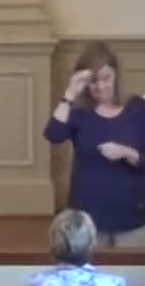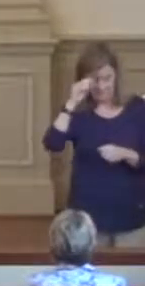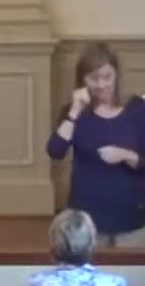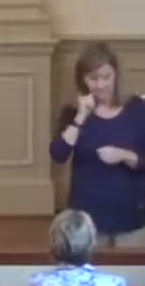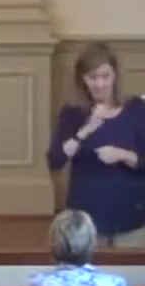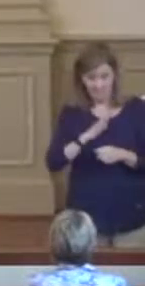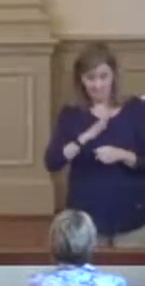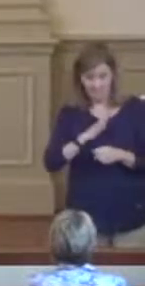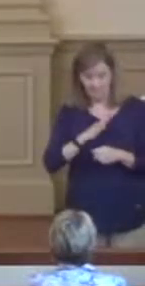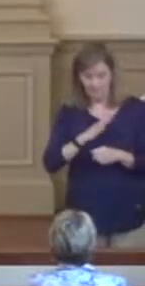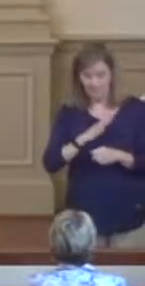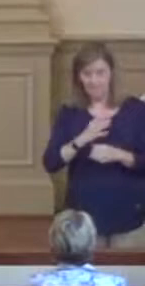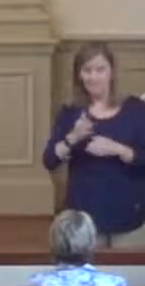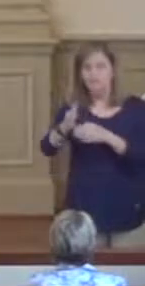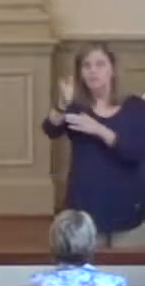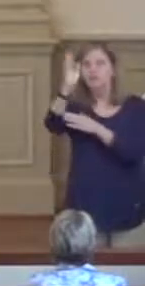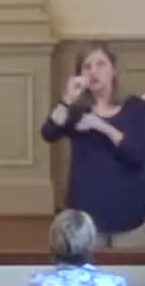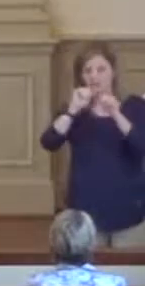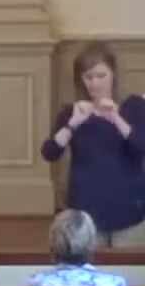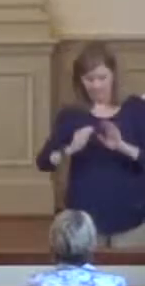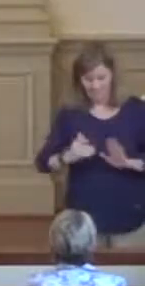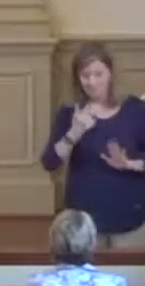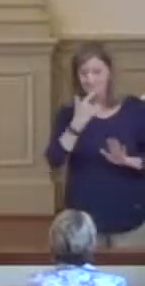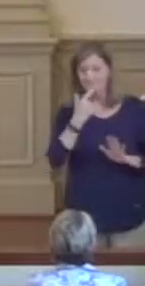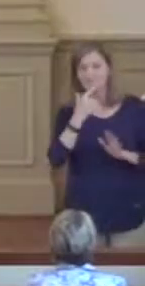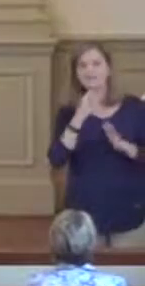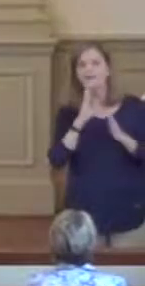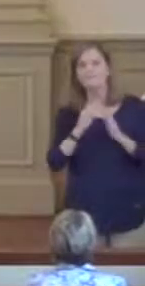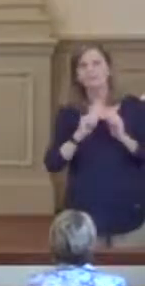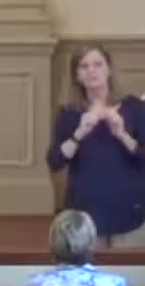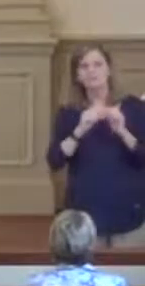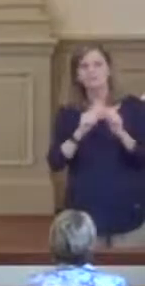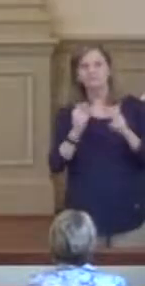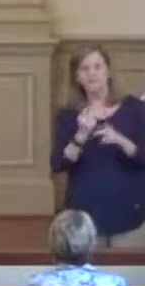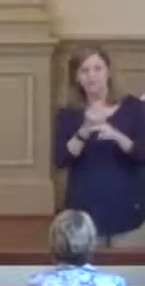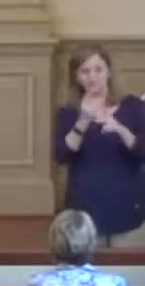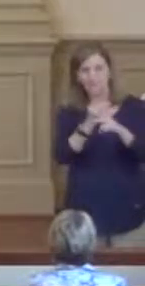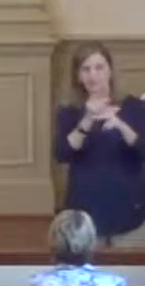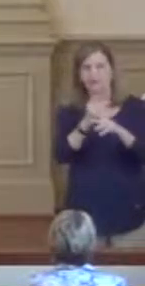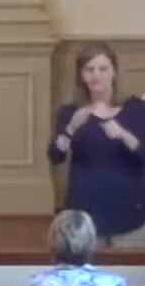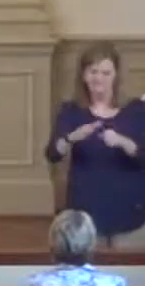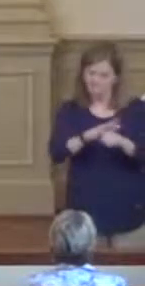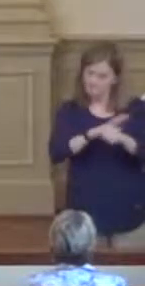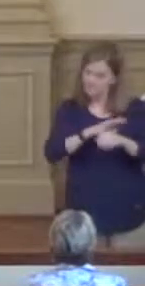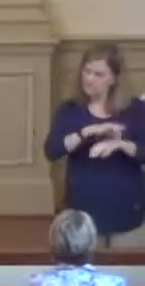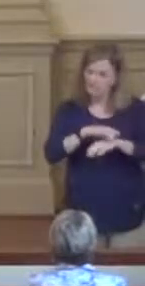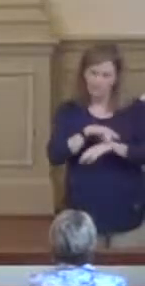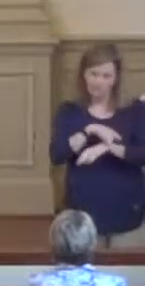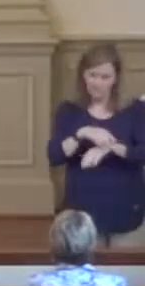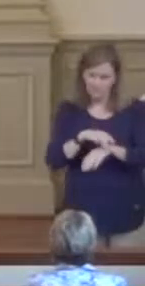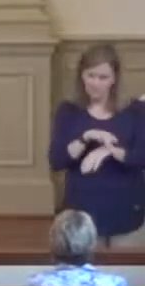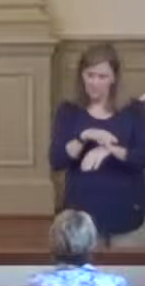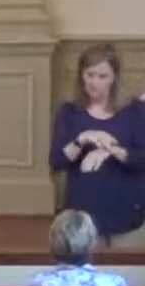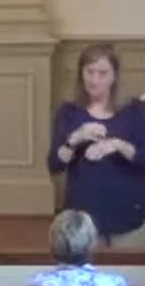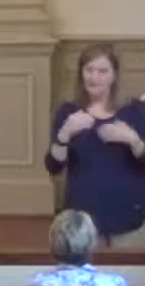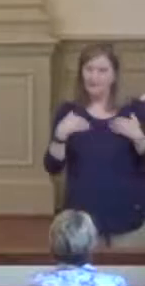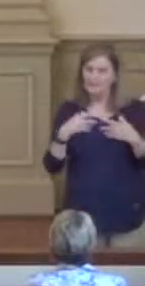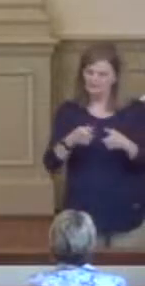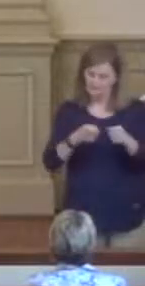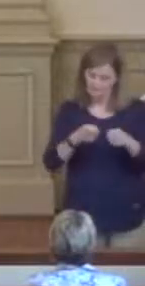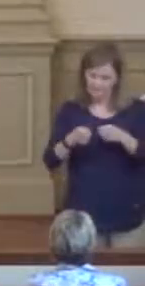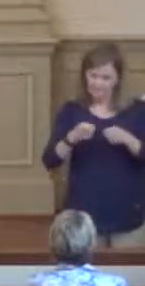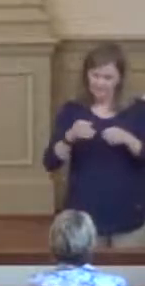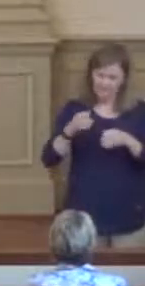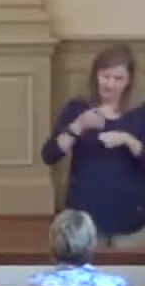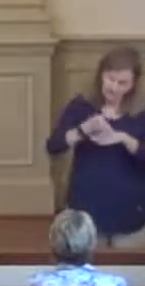them. God blessed them, and God said to them, "Be fruitful and multiply, and fill the earth and subdue it, and have dominion over the